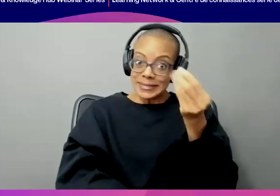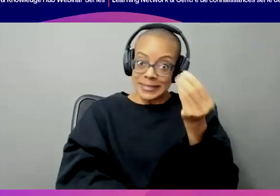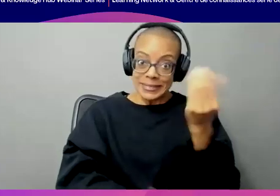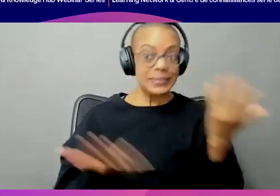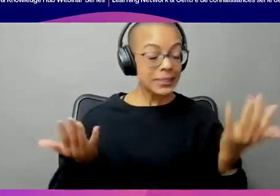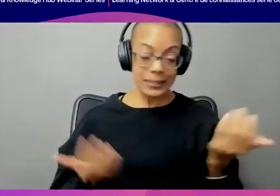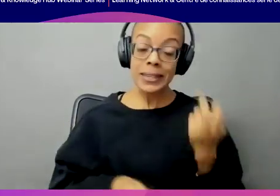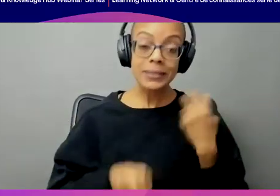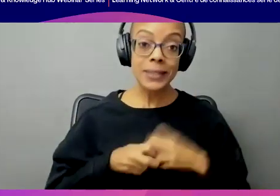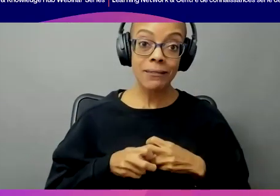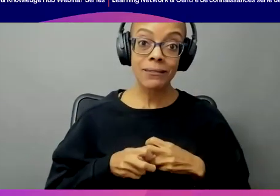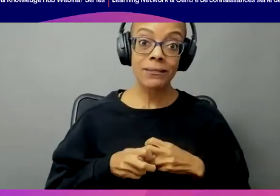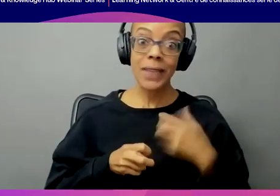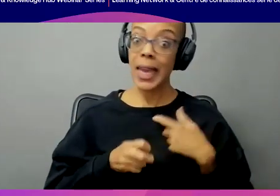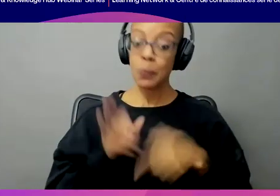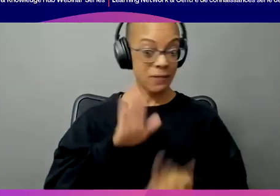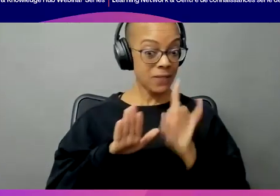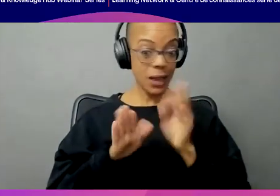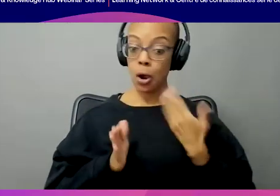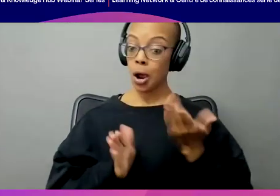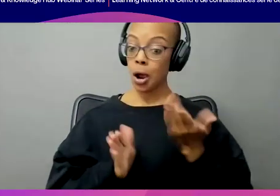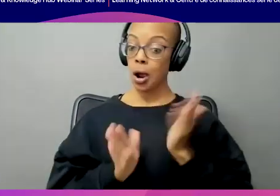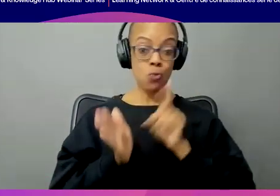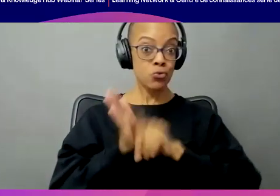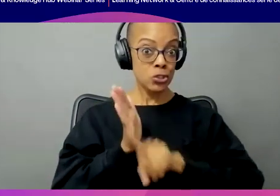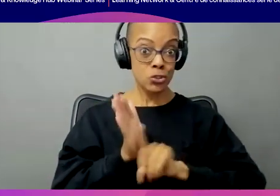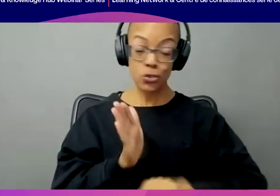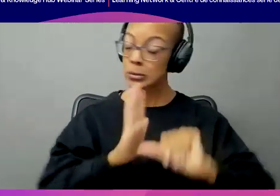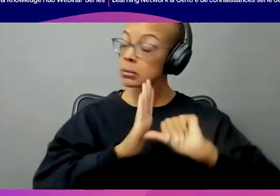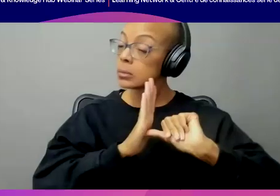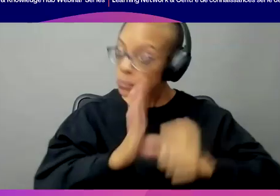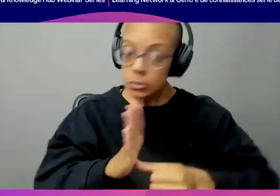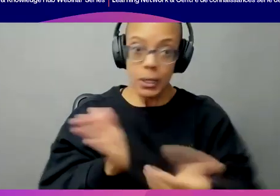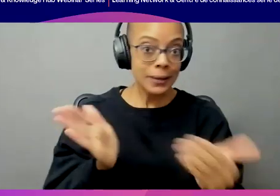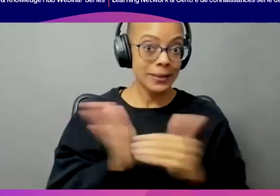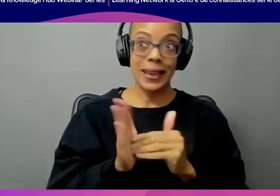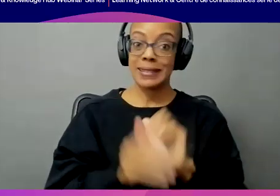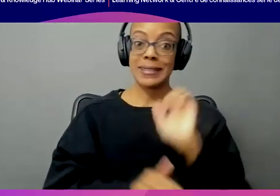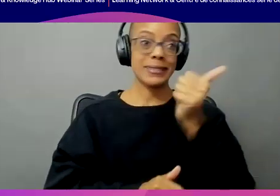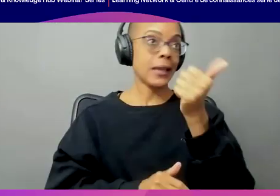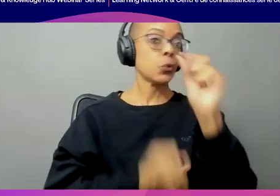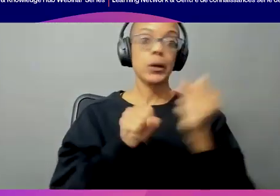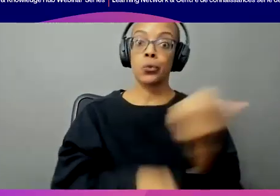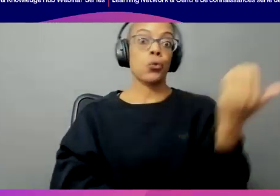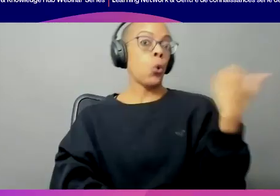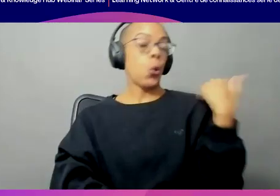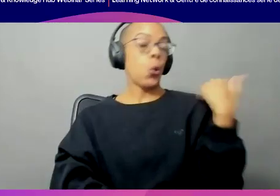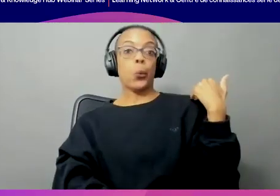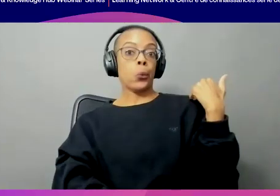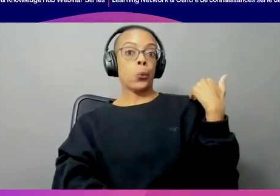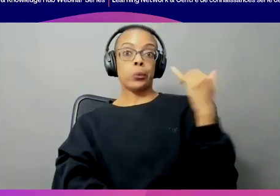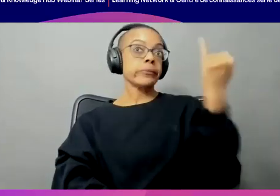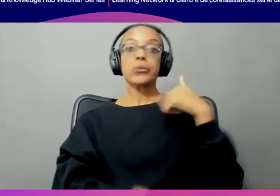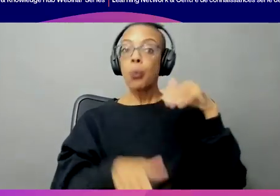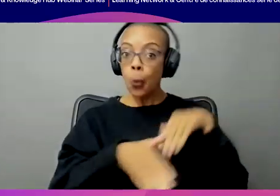that, frankly, in the research, not to overstate it, but in the old, 10, 20 years ago, you could go to a